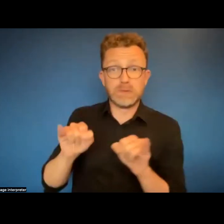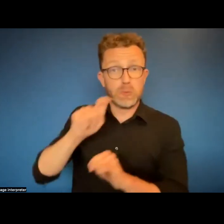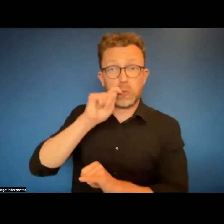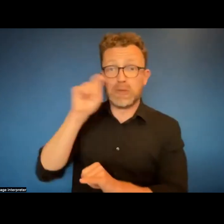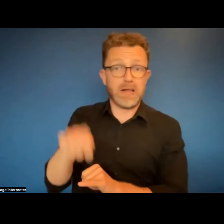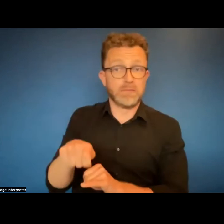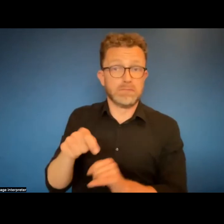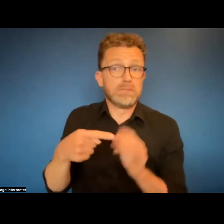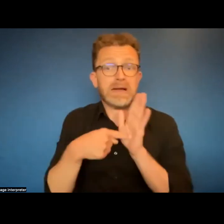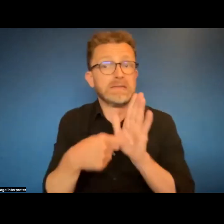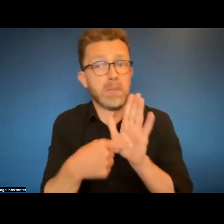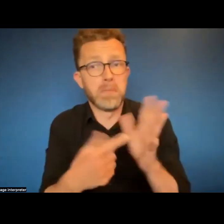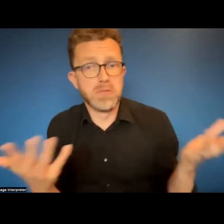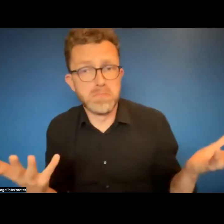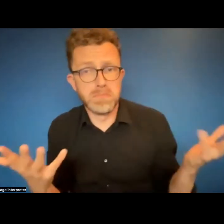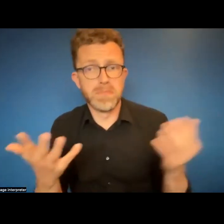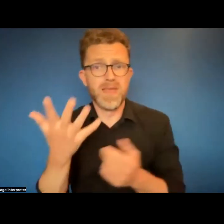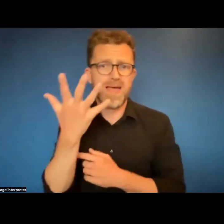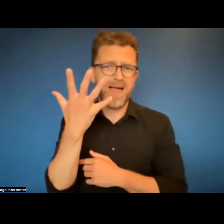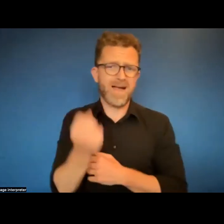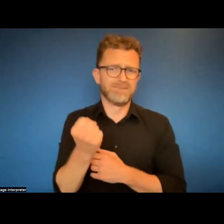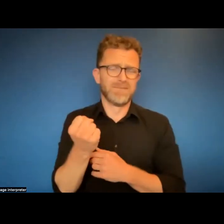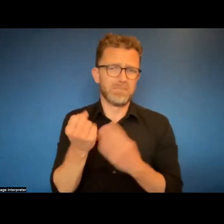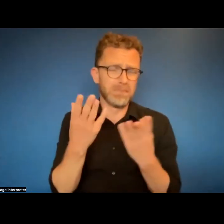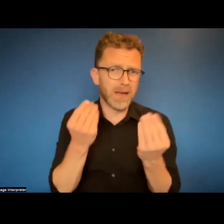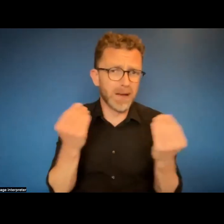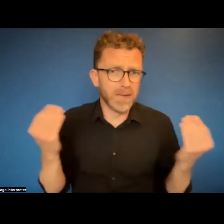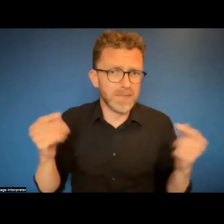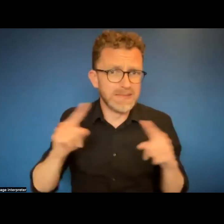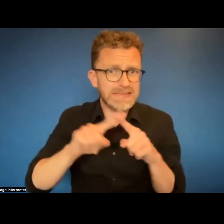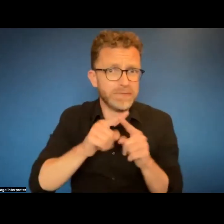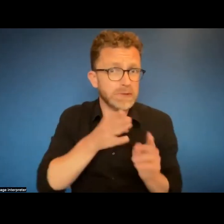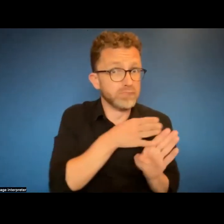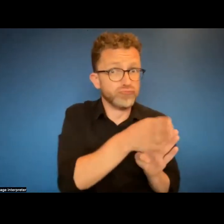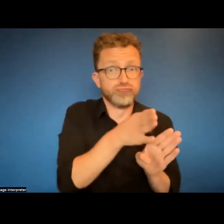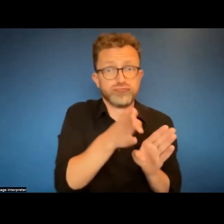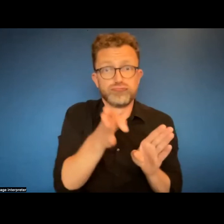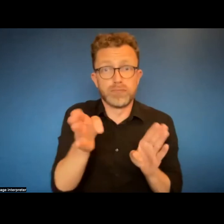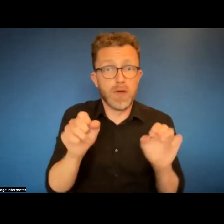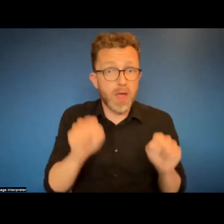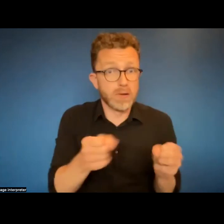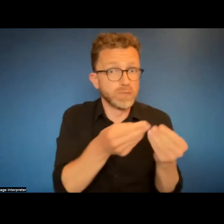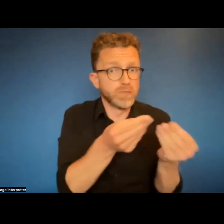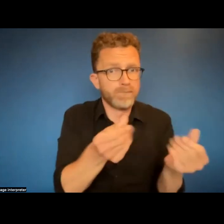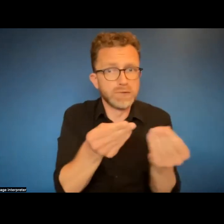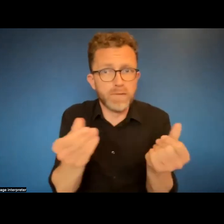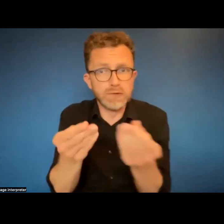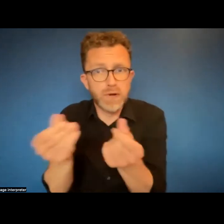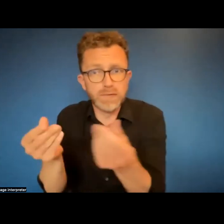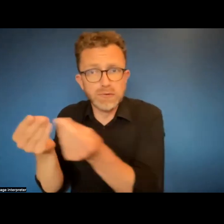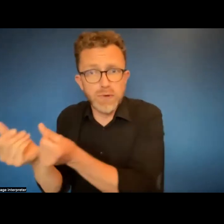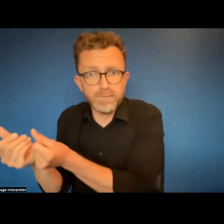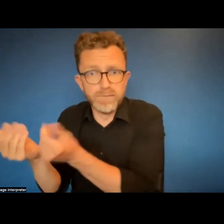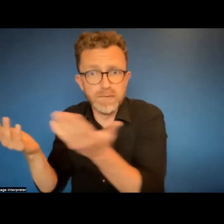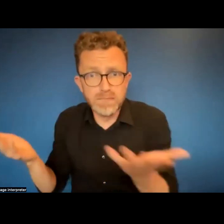Disability Rights International or even your organization have done. It this is an opportunity.